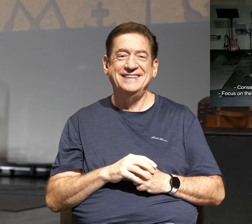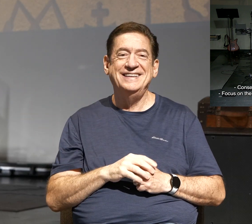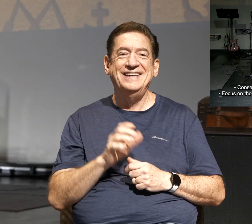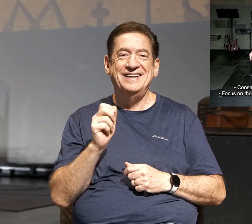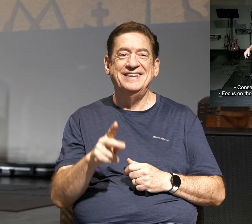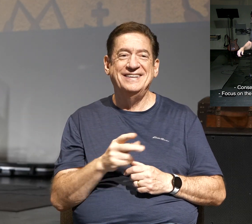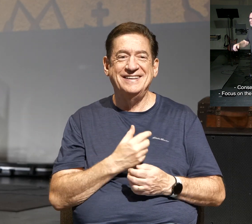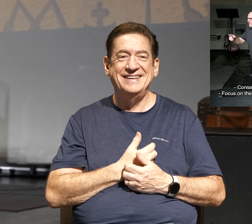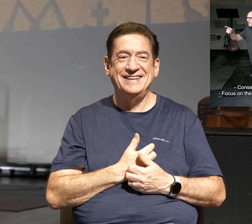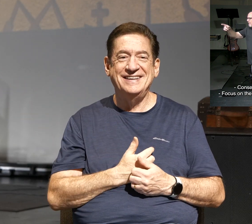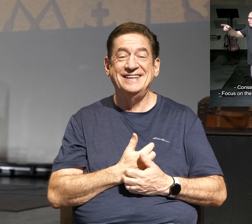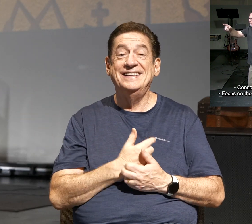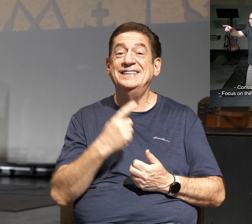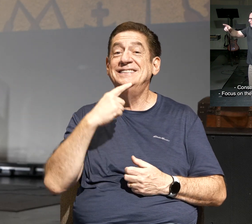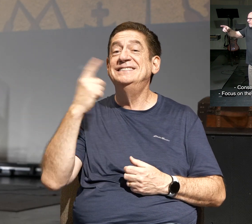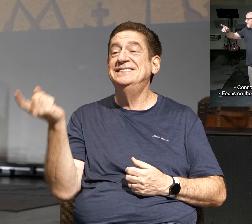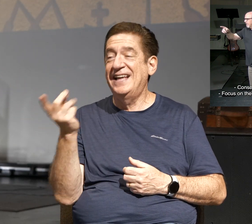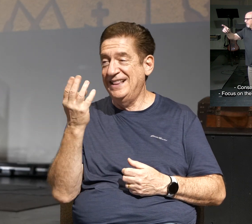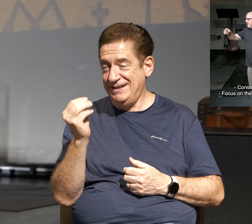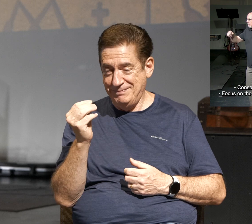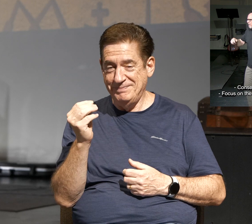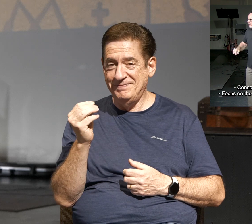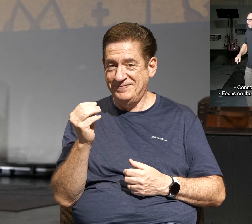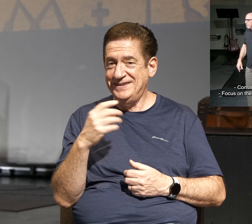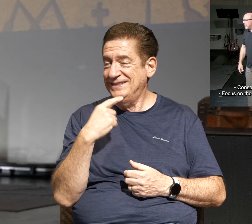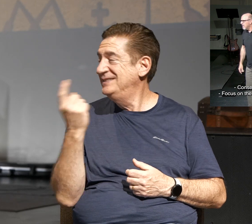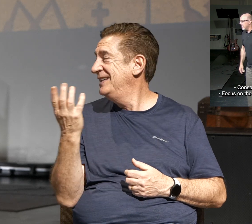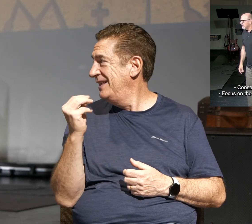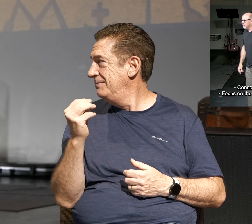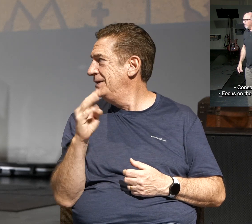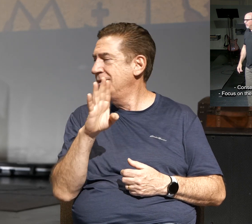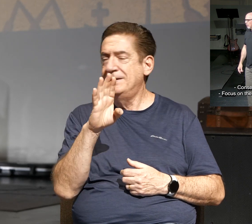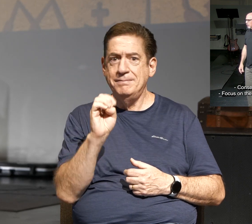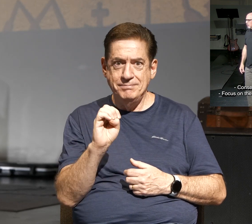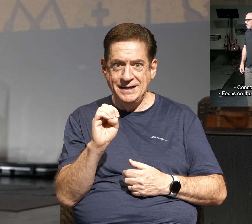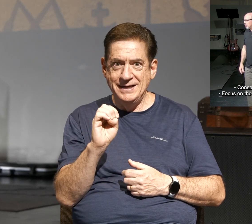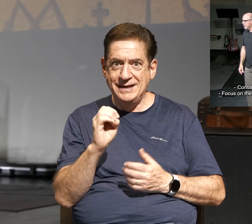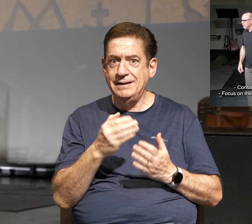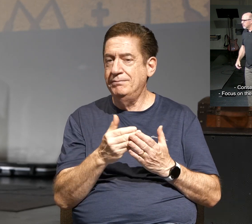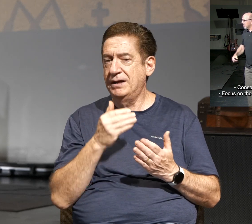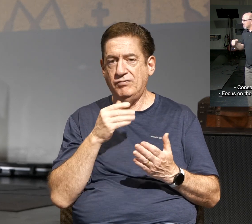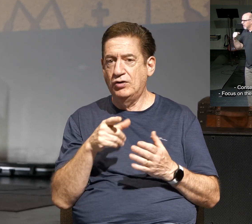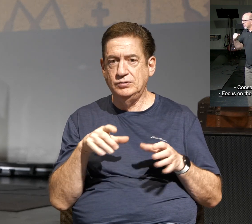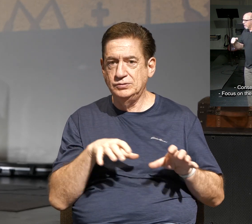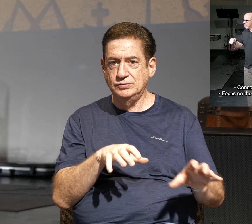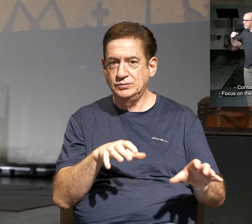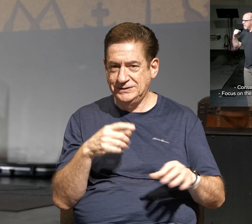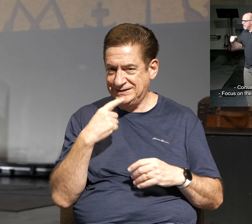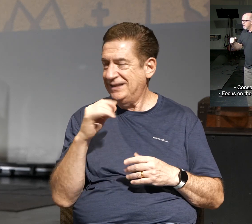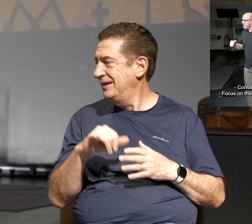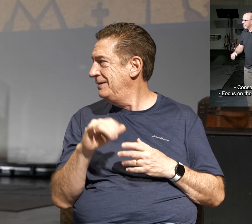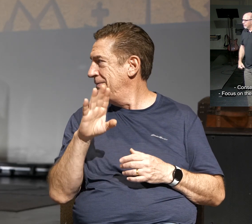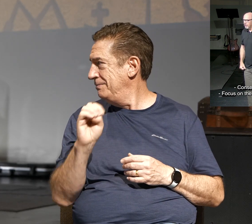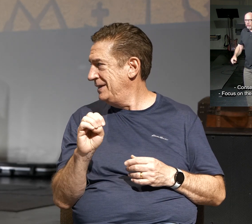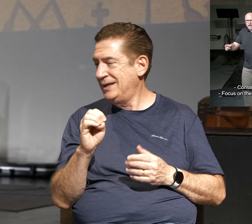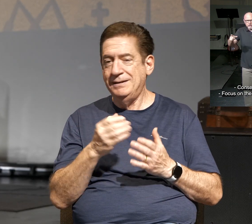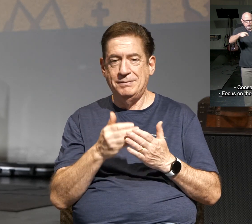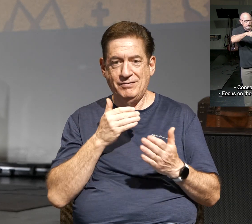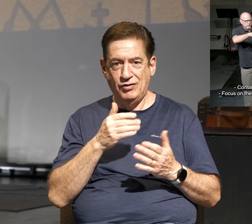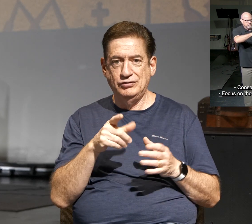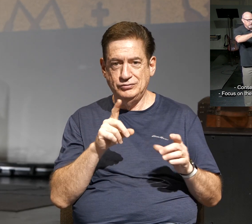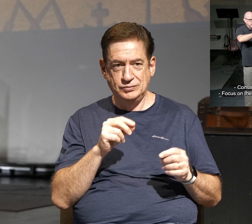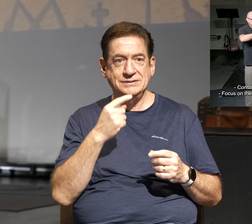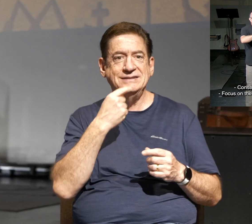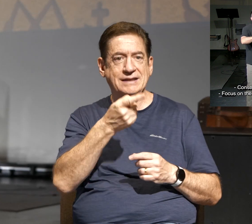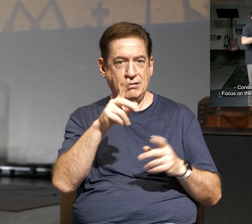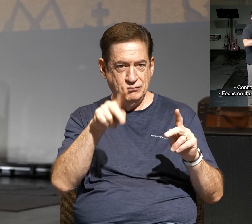Okay. Tell him, Brittany, tell him, be before you do. Say it just like that. Be before you do. Go ahead and turn to the